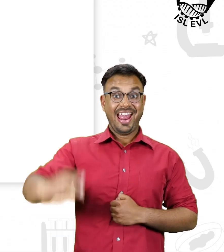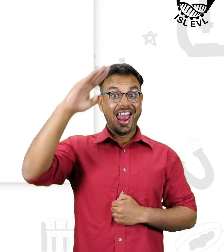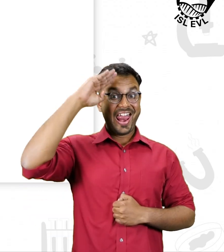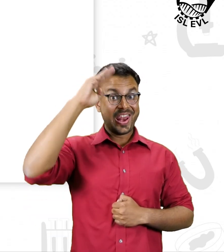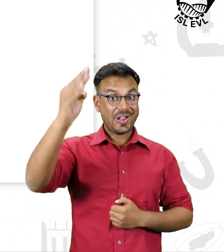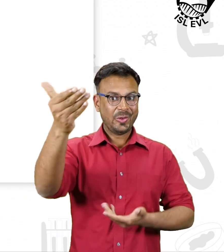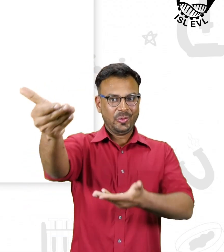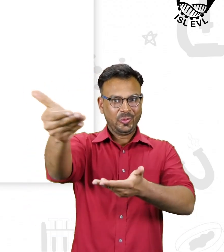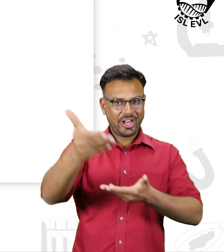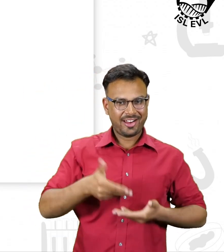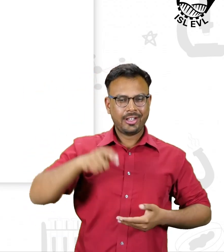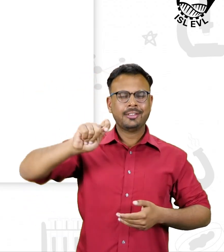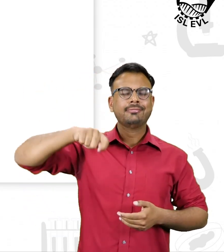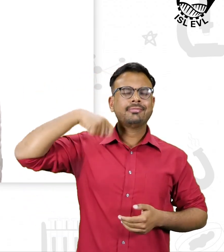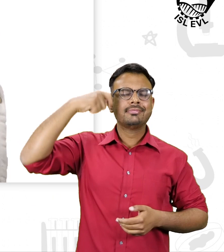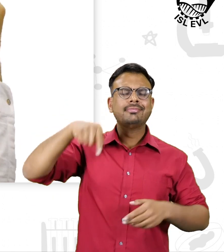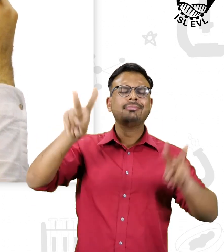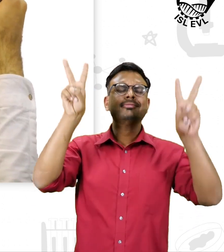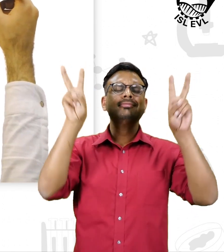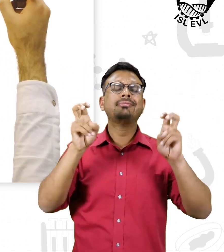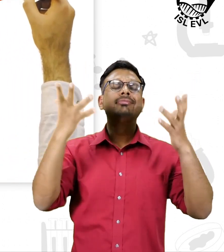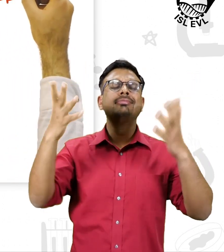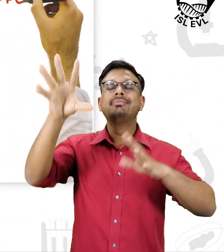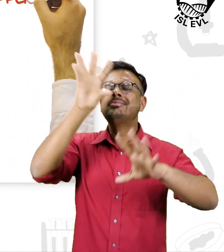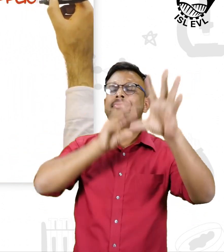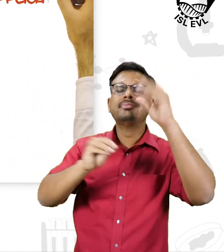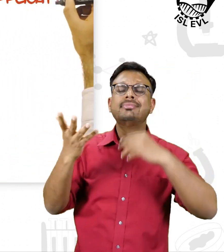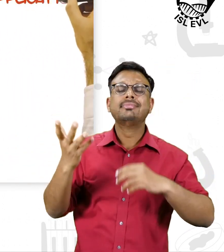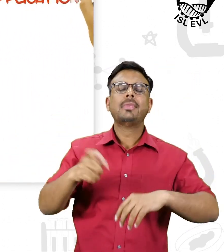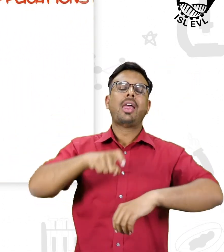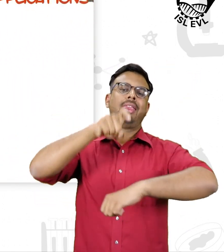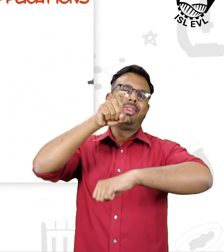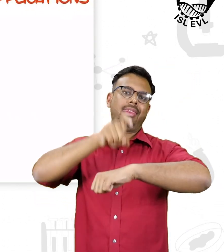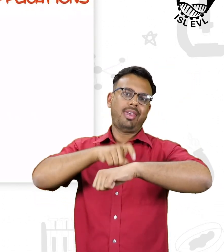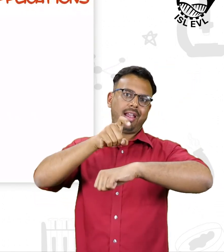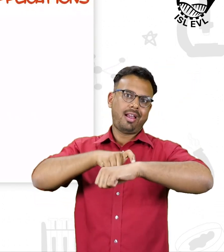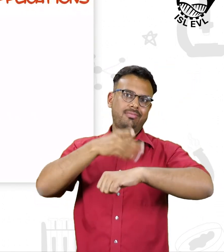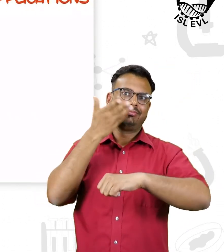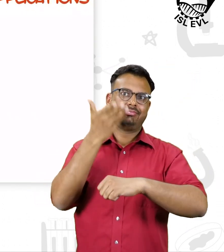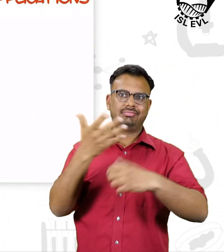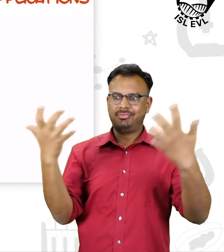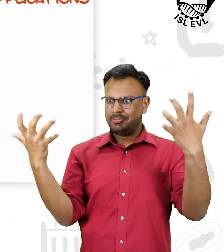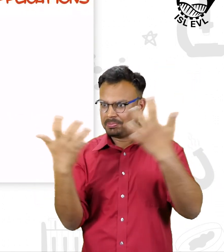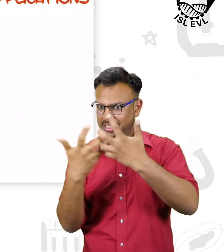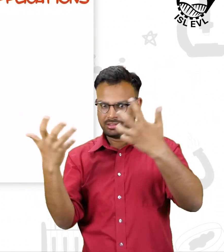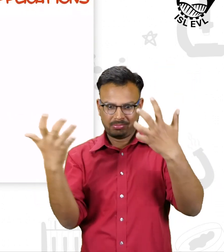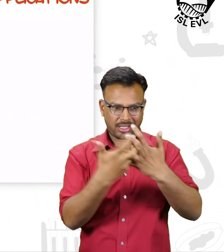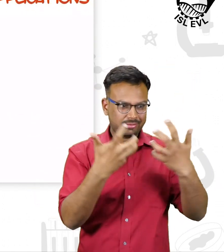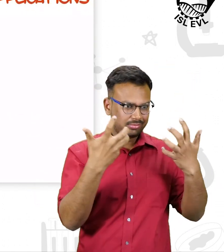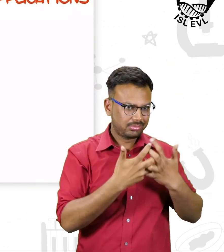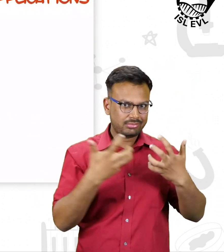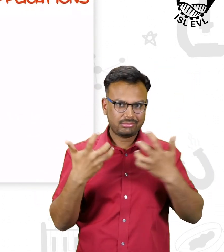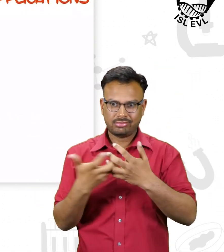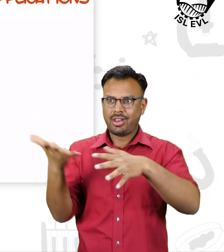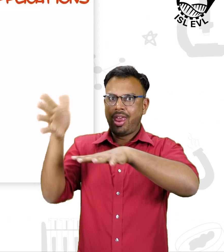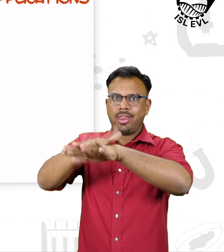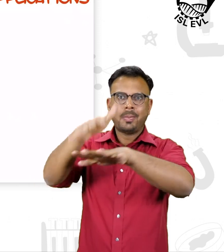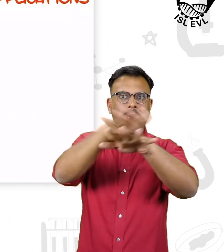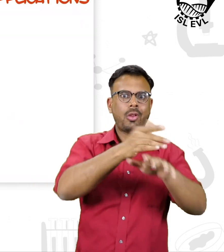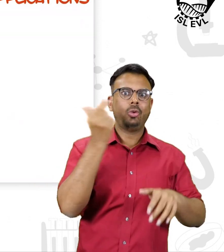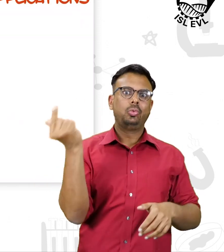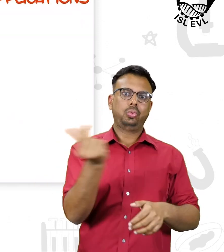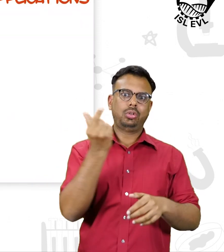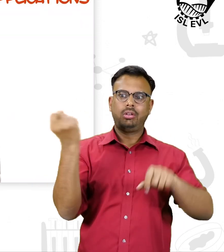Hello, welcome to the tutorial on time synchronization and its application. Time synchronization is